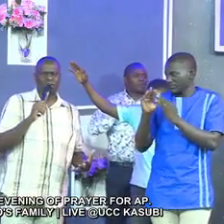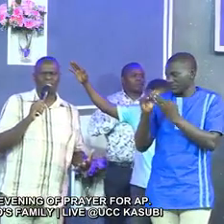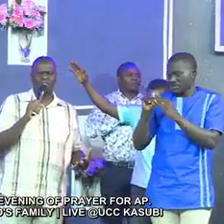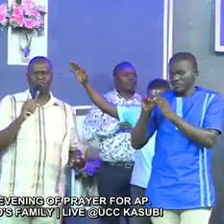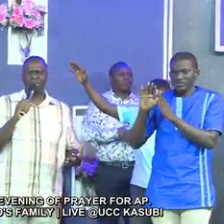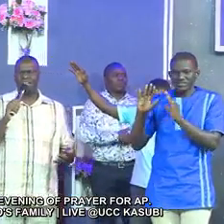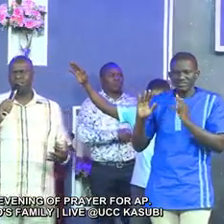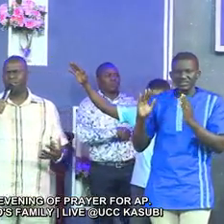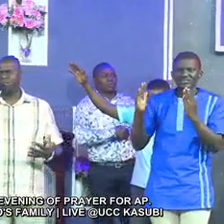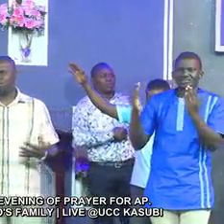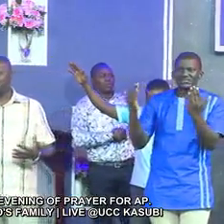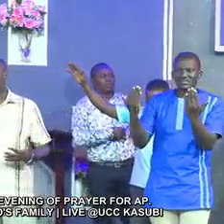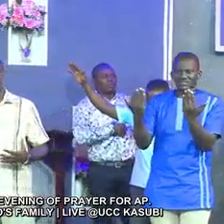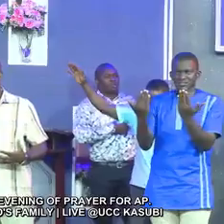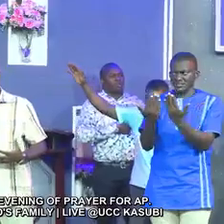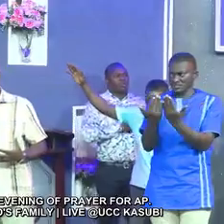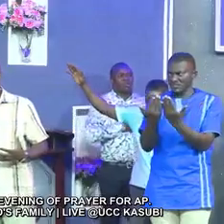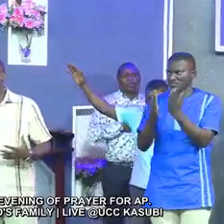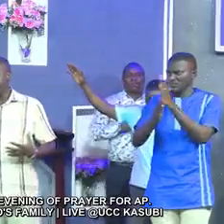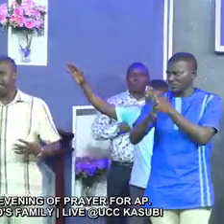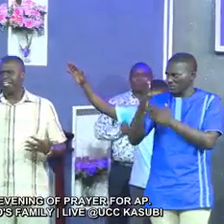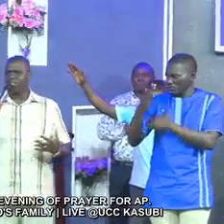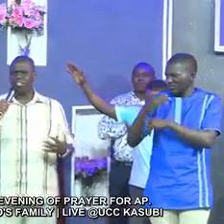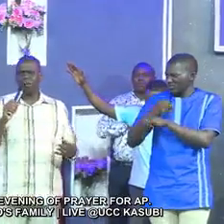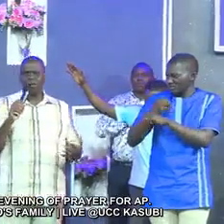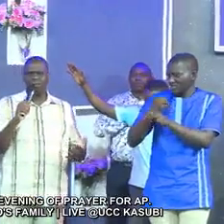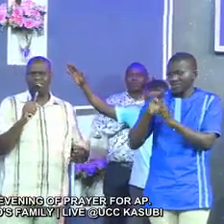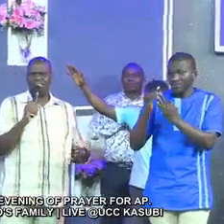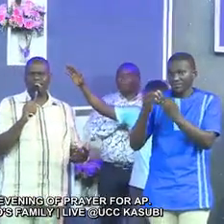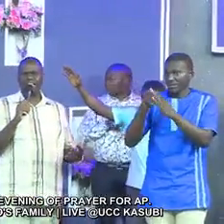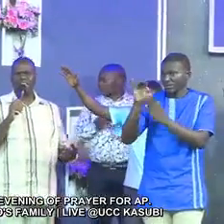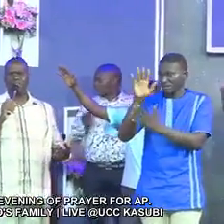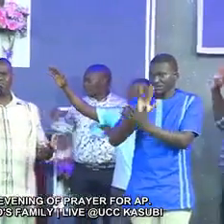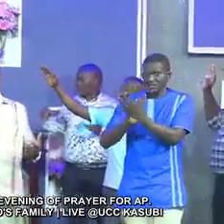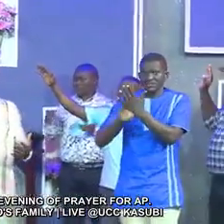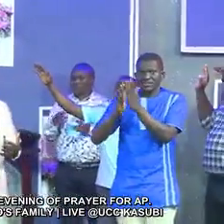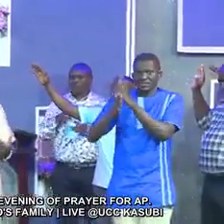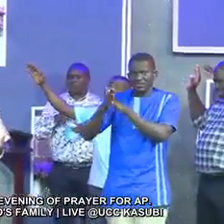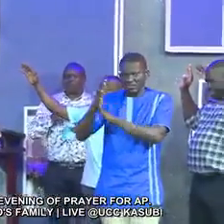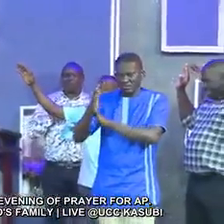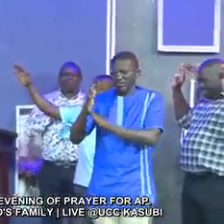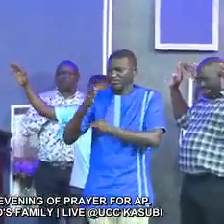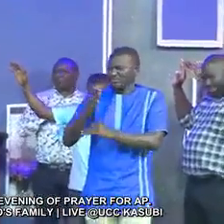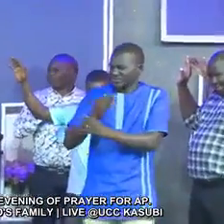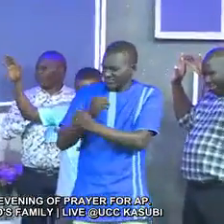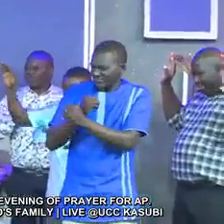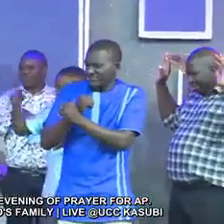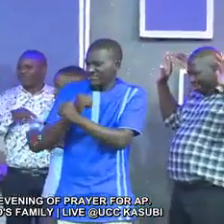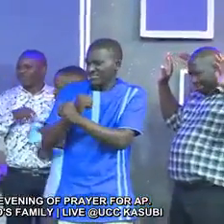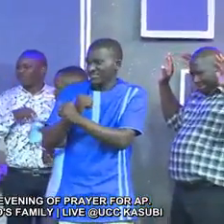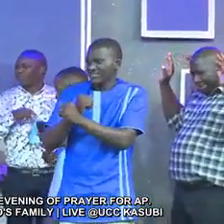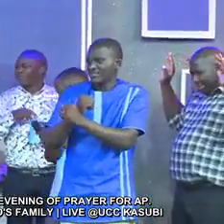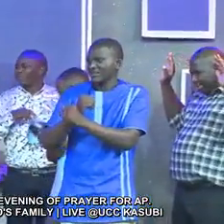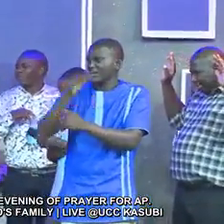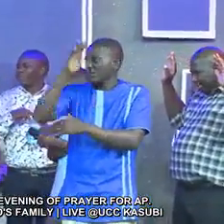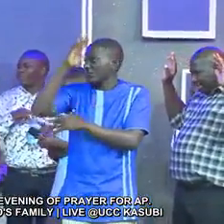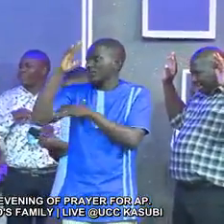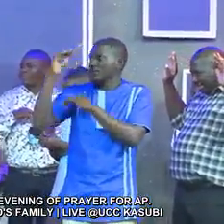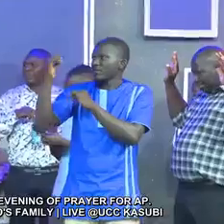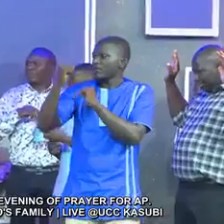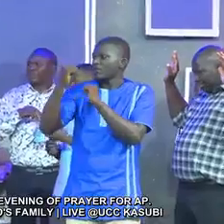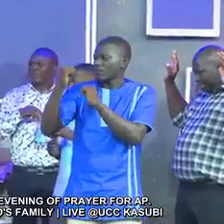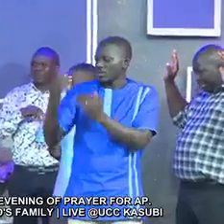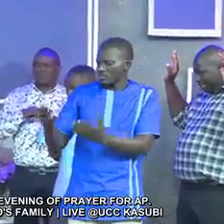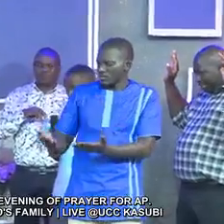Katonda wambatire famire eno n'okubeera wokwe. Katonda wambatire ennyumba eno. Katonda ayinza byonna,